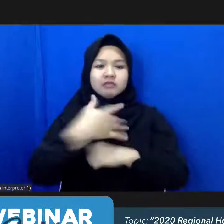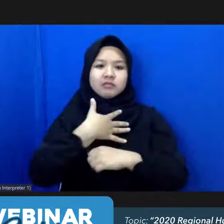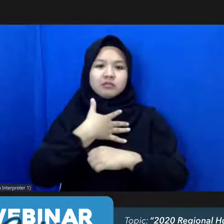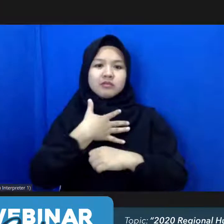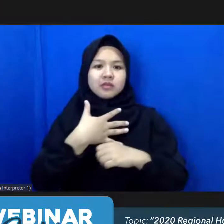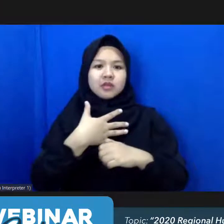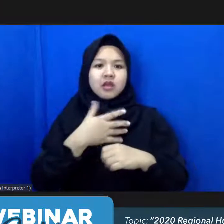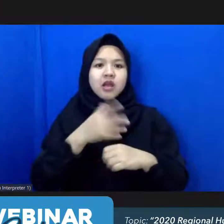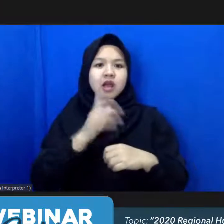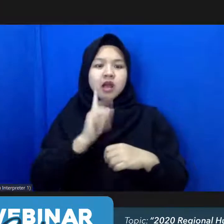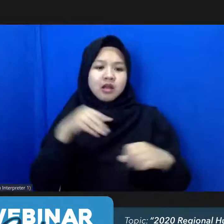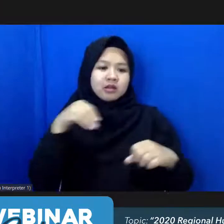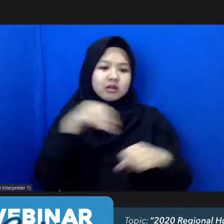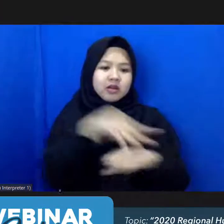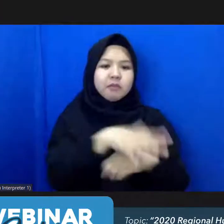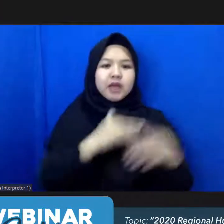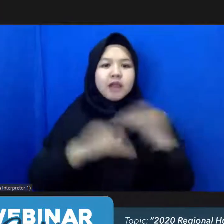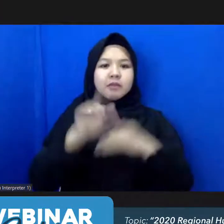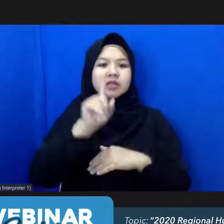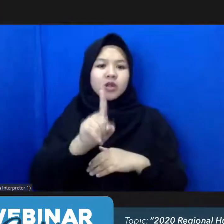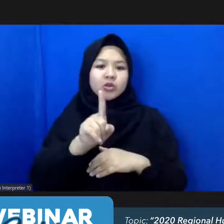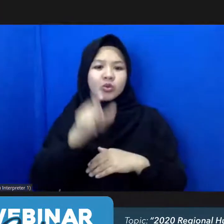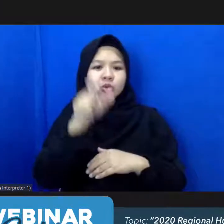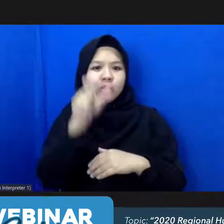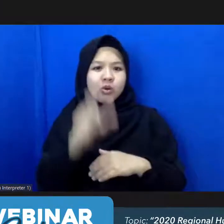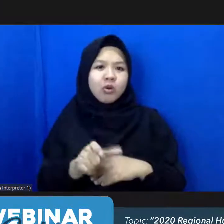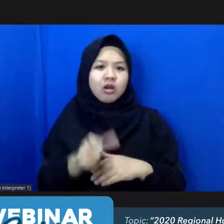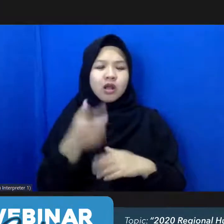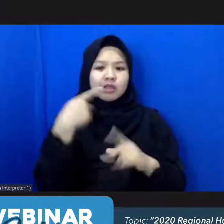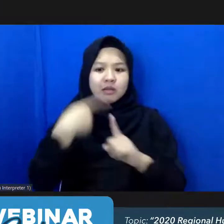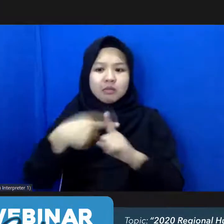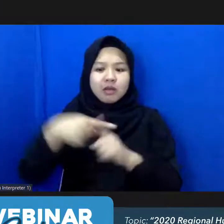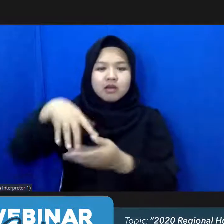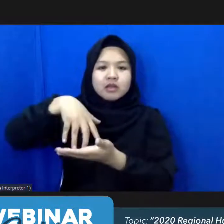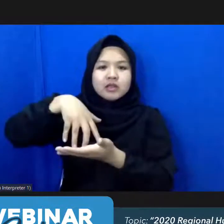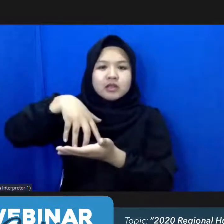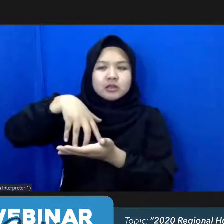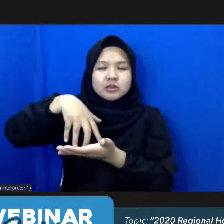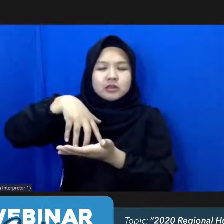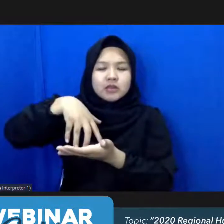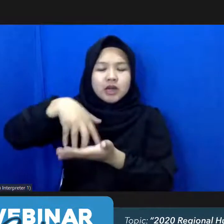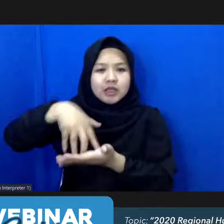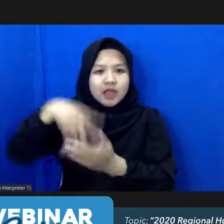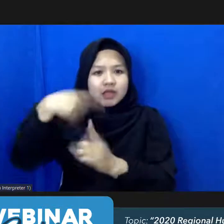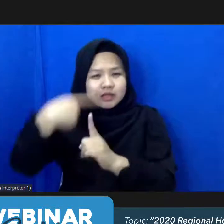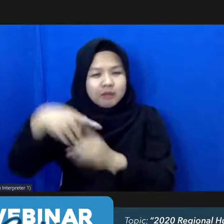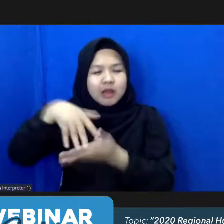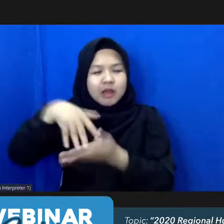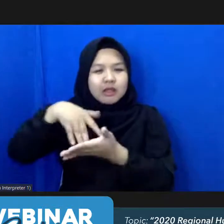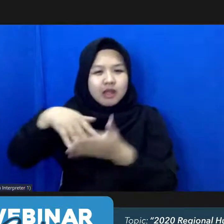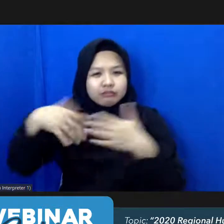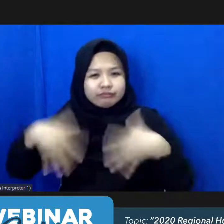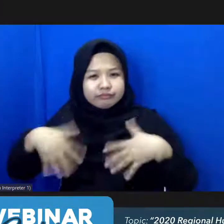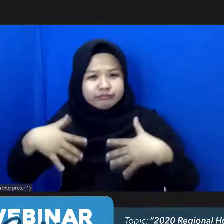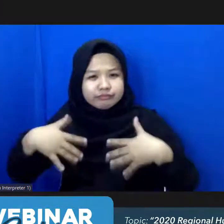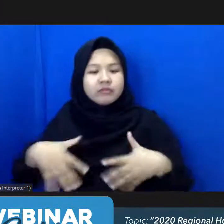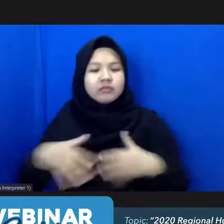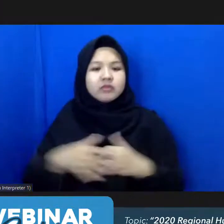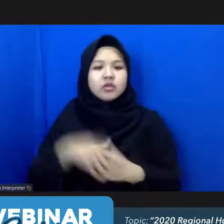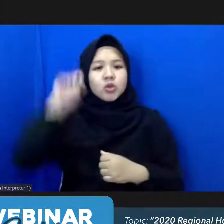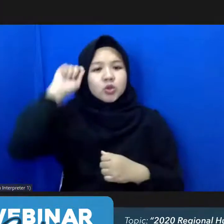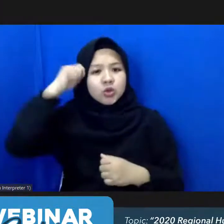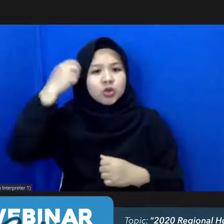one on top of each other, making people who are already vulnerable more vulnerable, making situations that are difficult to respond